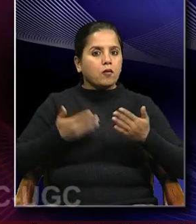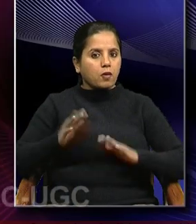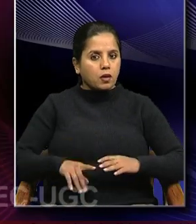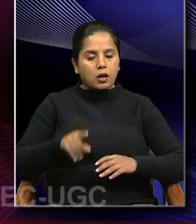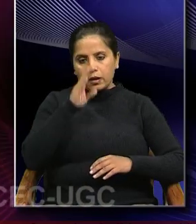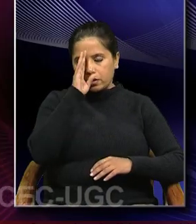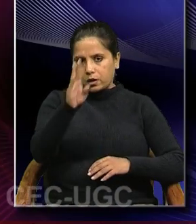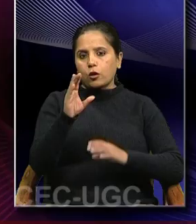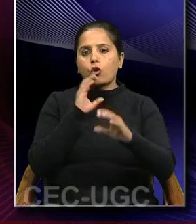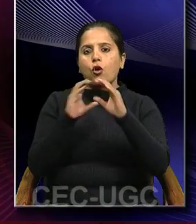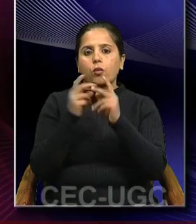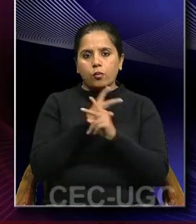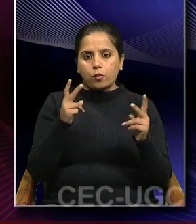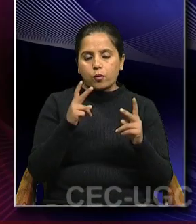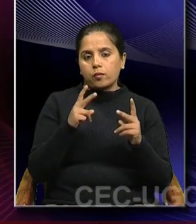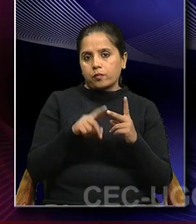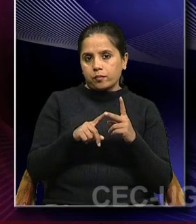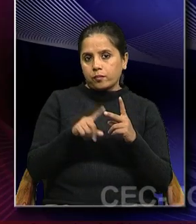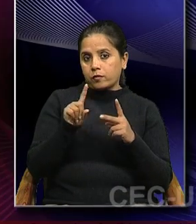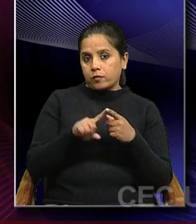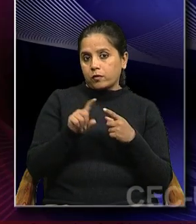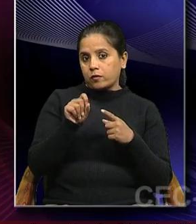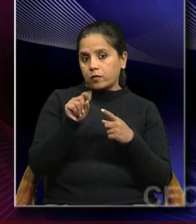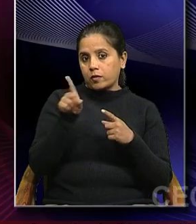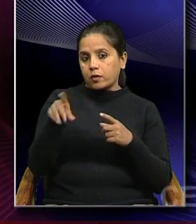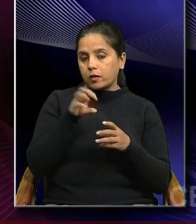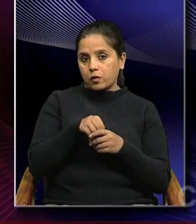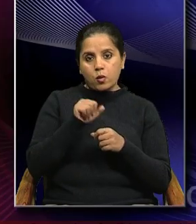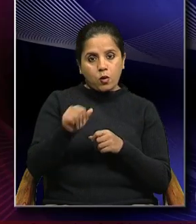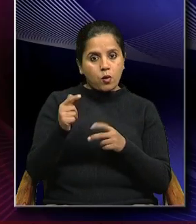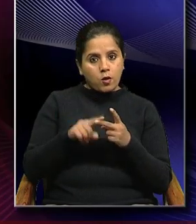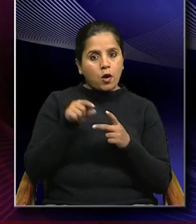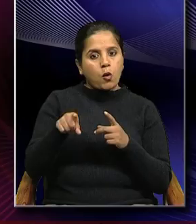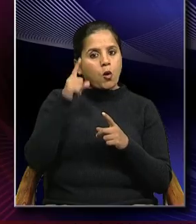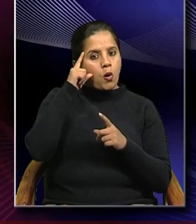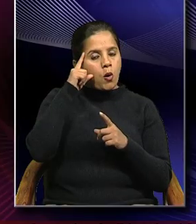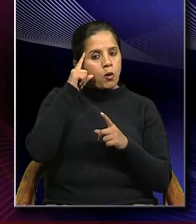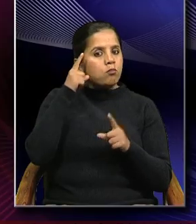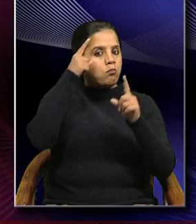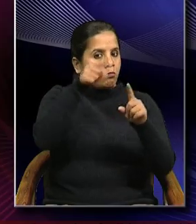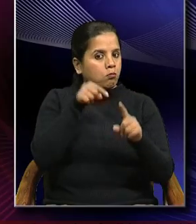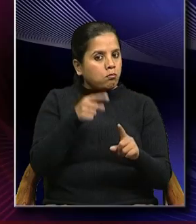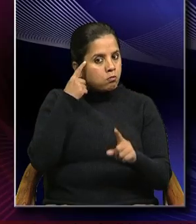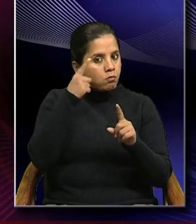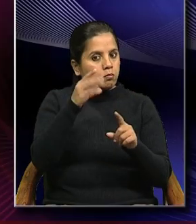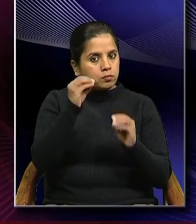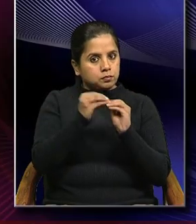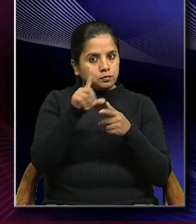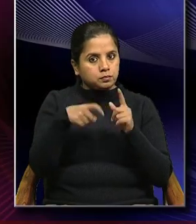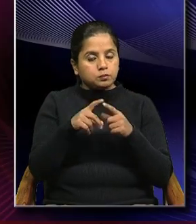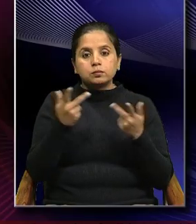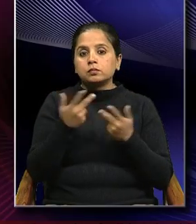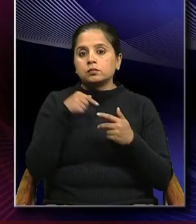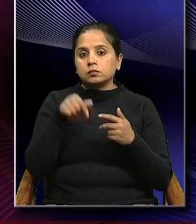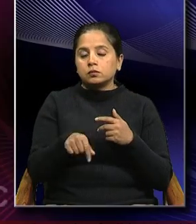direct communication. So, the very first component of it is its objective. And what is that objective? That my objective is